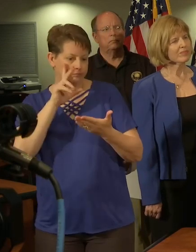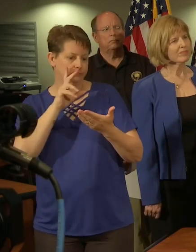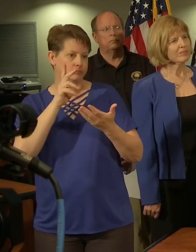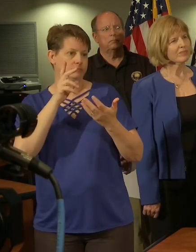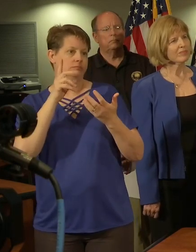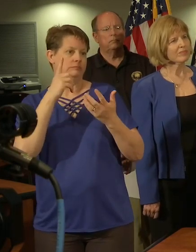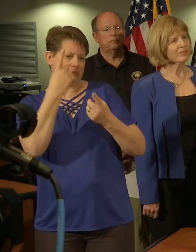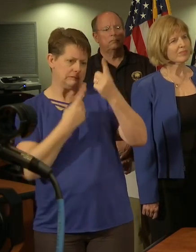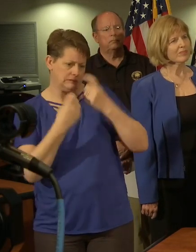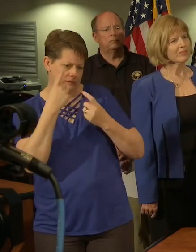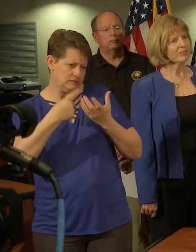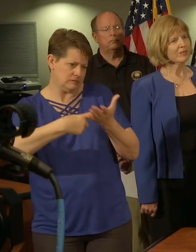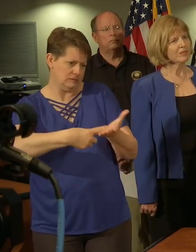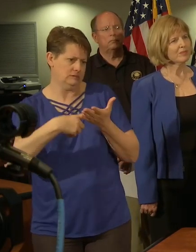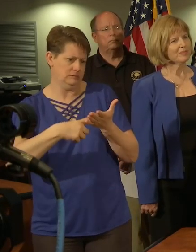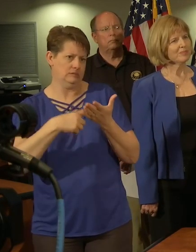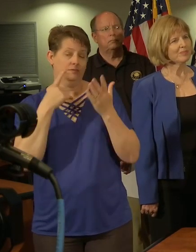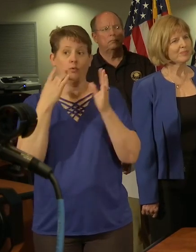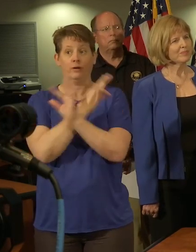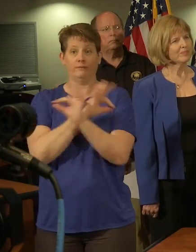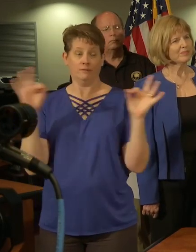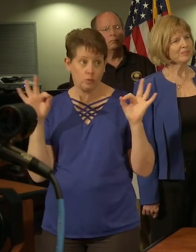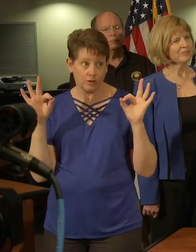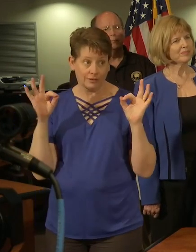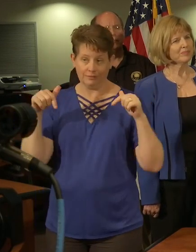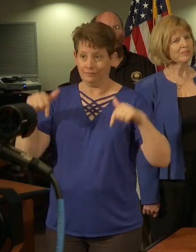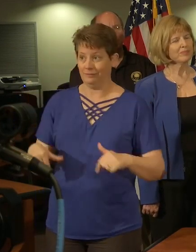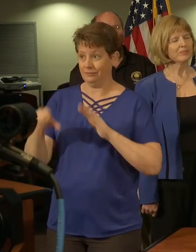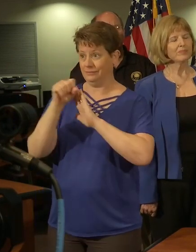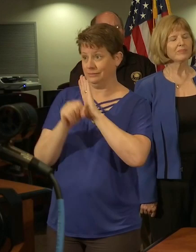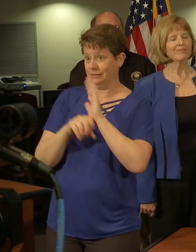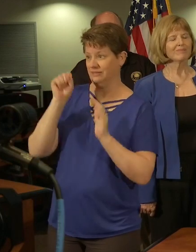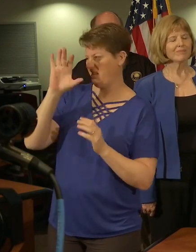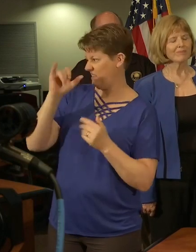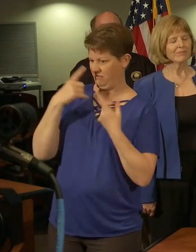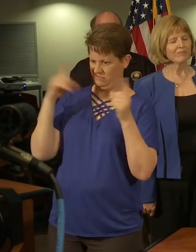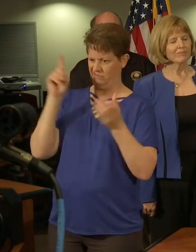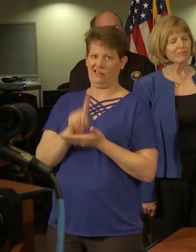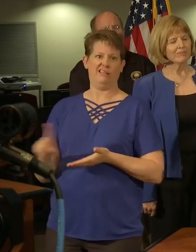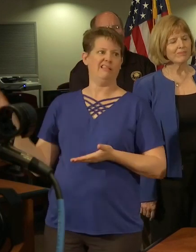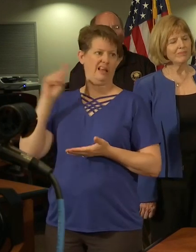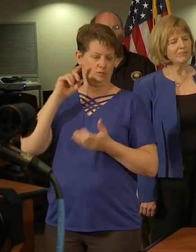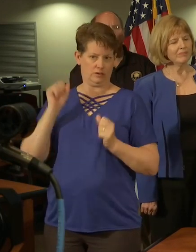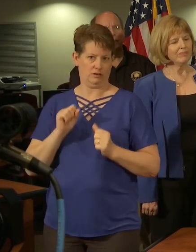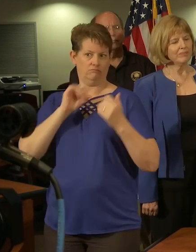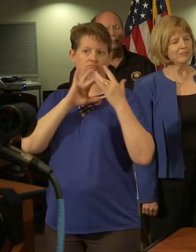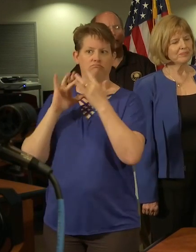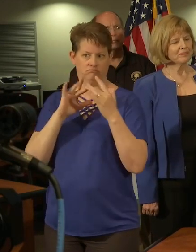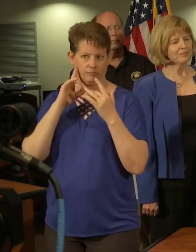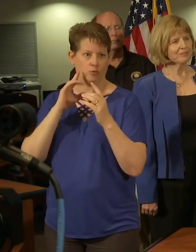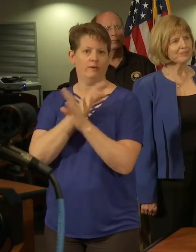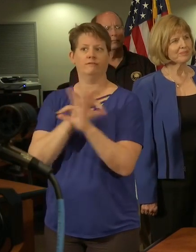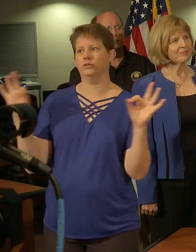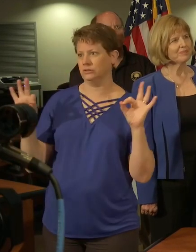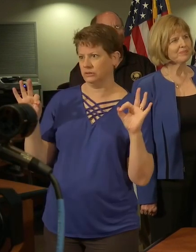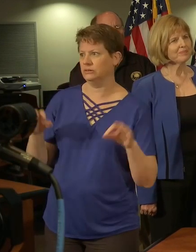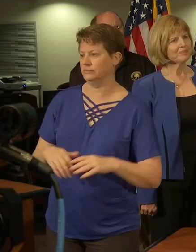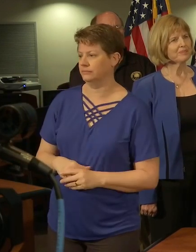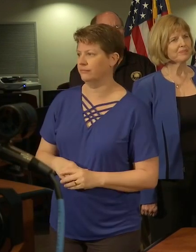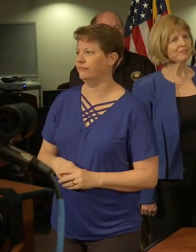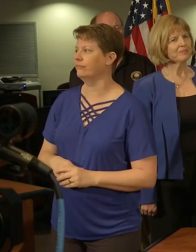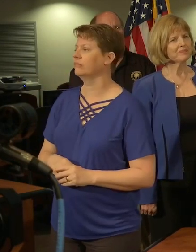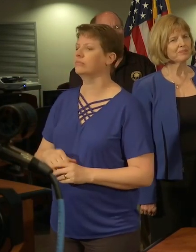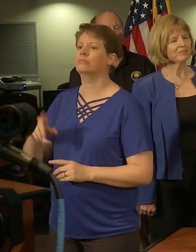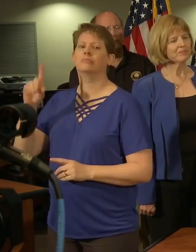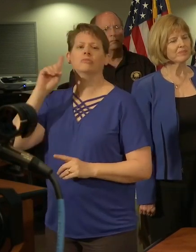anywhere in this state for free at this time. That was announced last week. We've heard a lot about